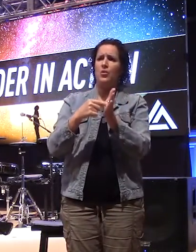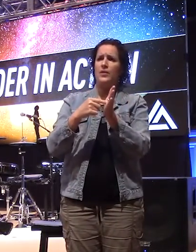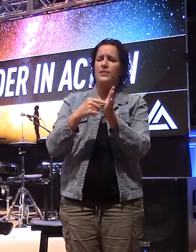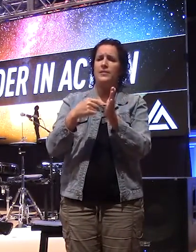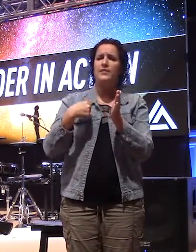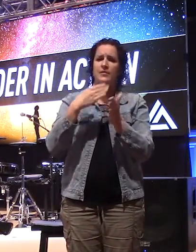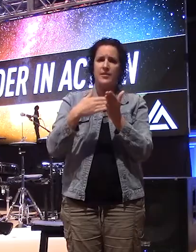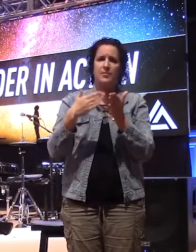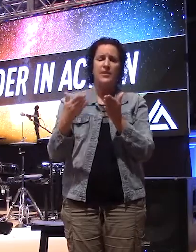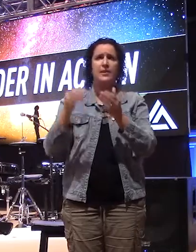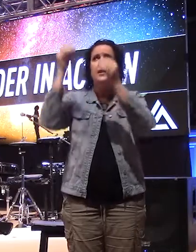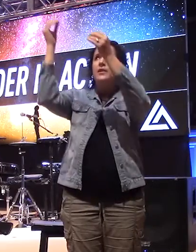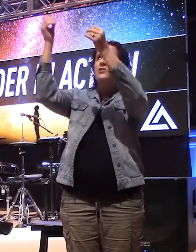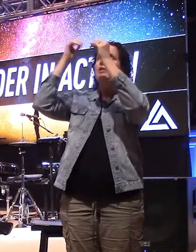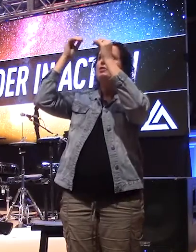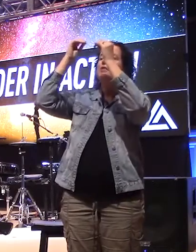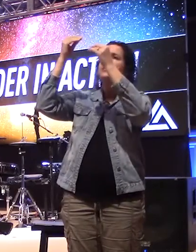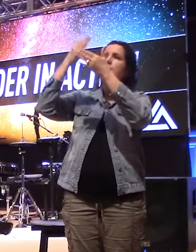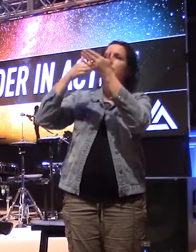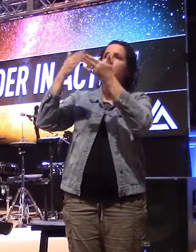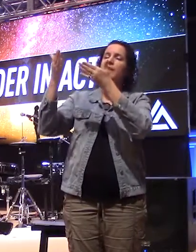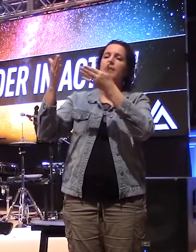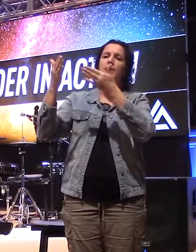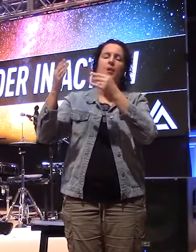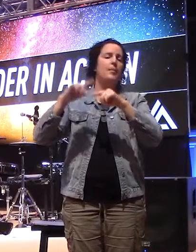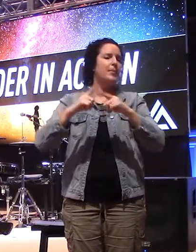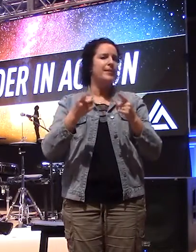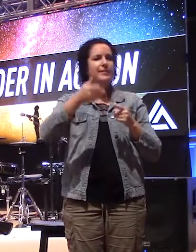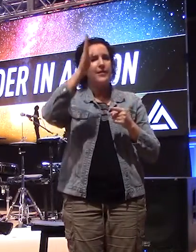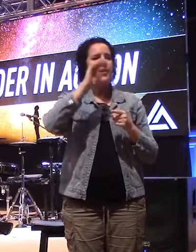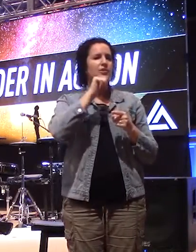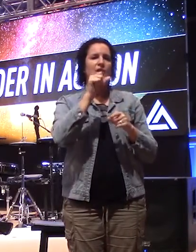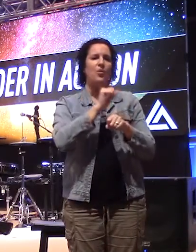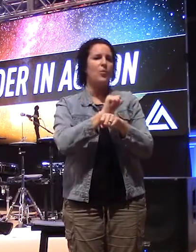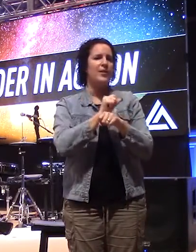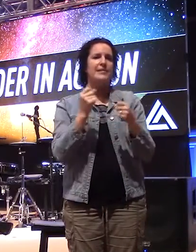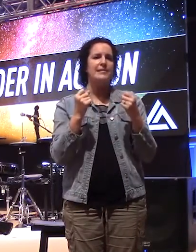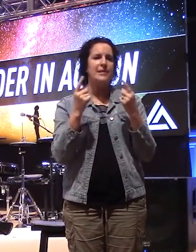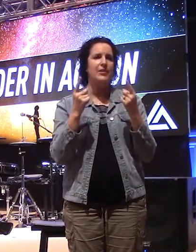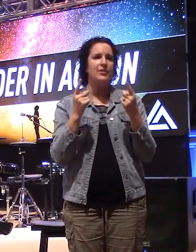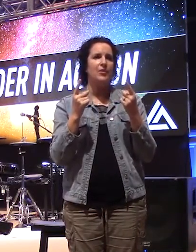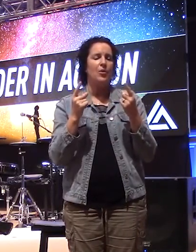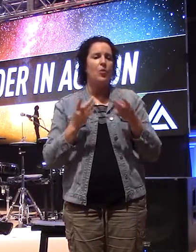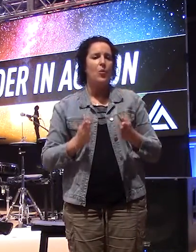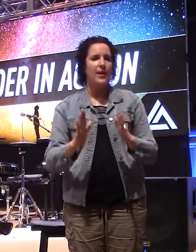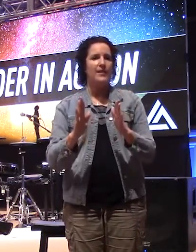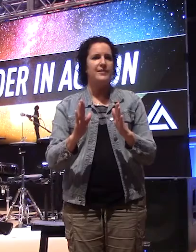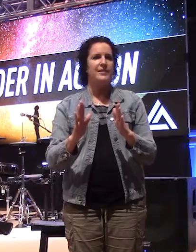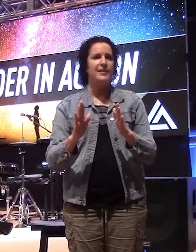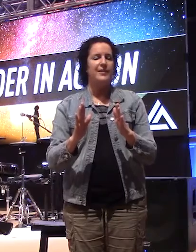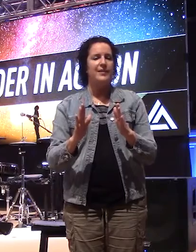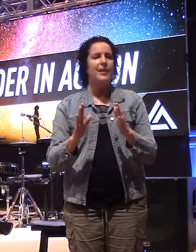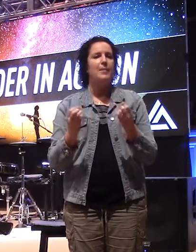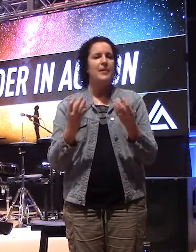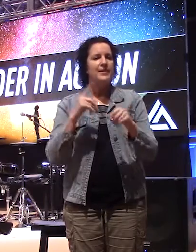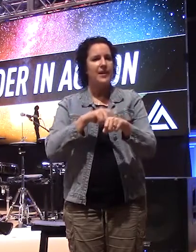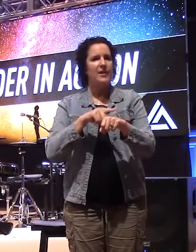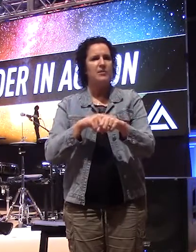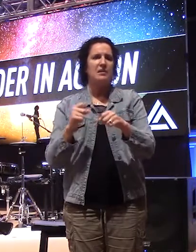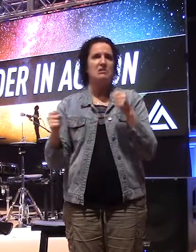to learn some things. But God does his work in those sudden ways. And many times, God shakes our whole personal